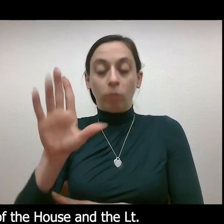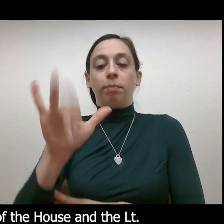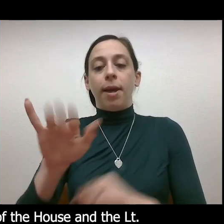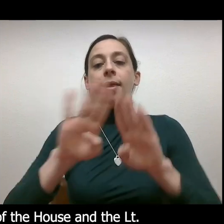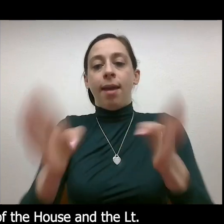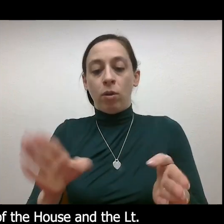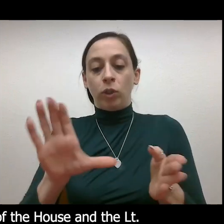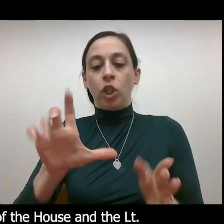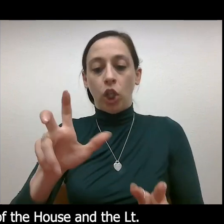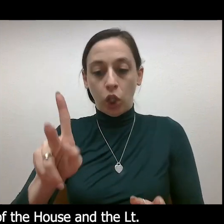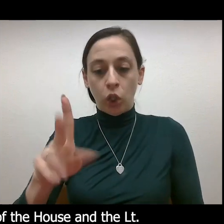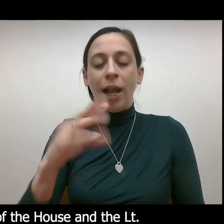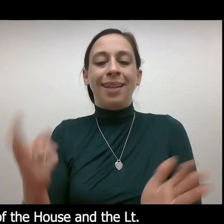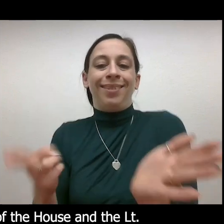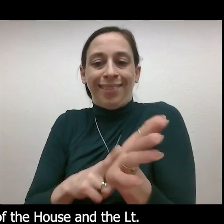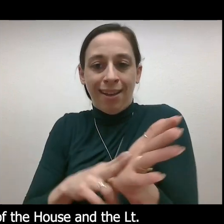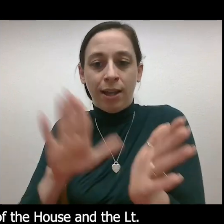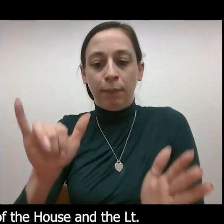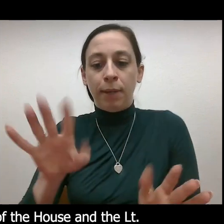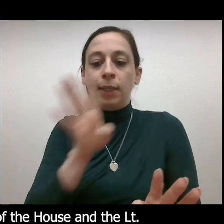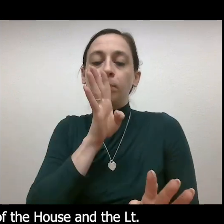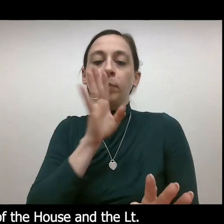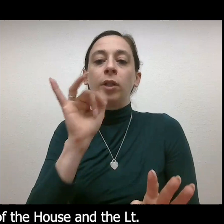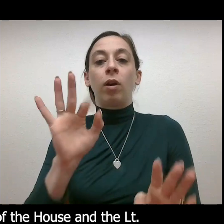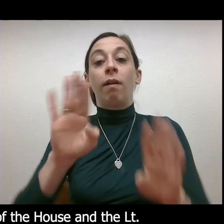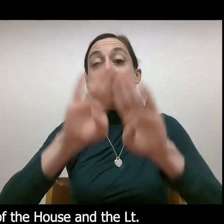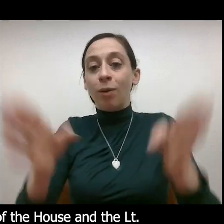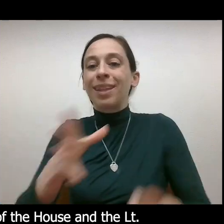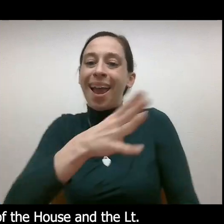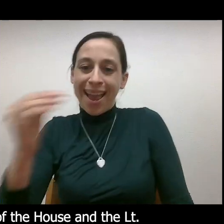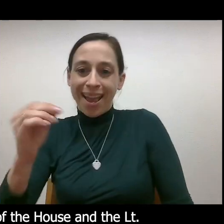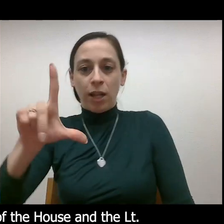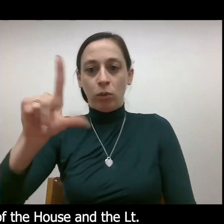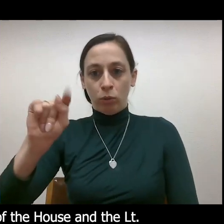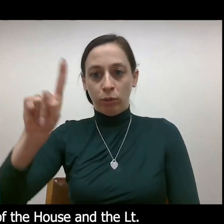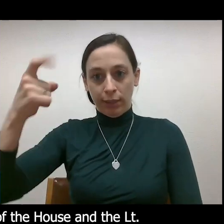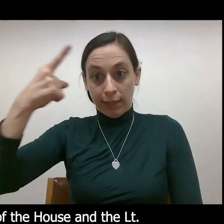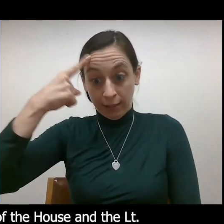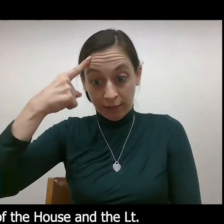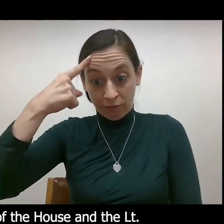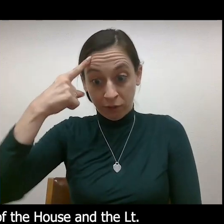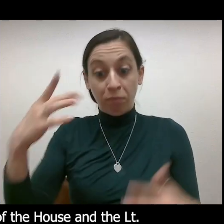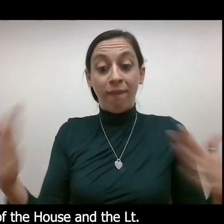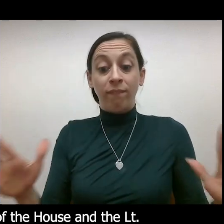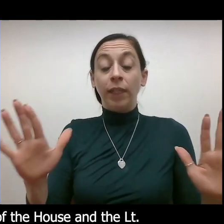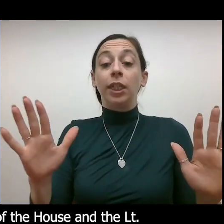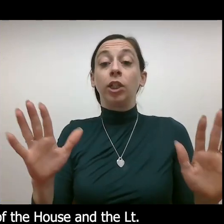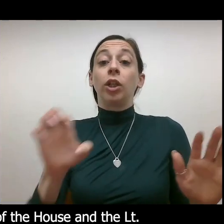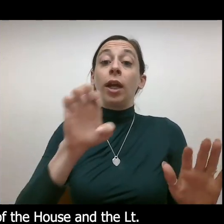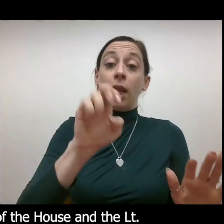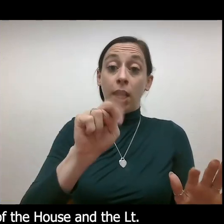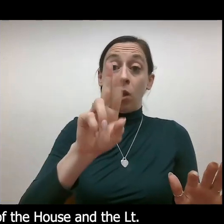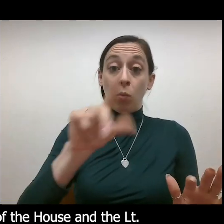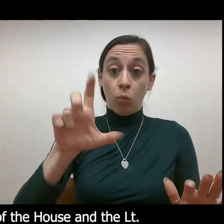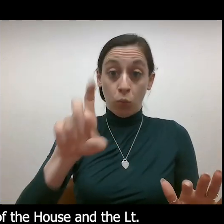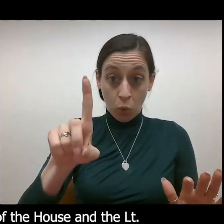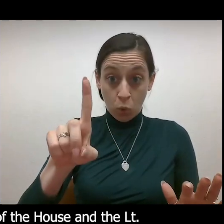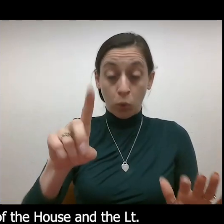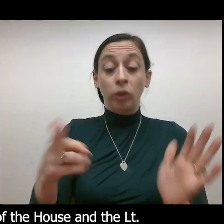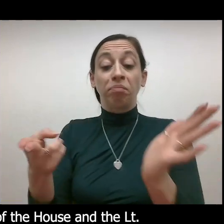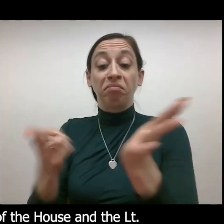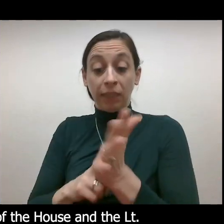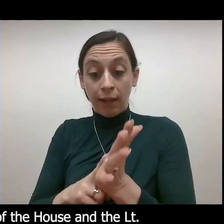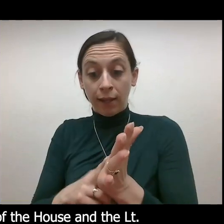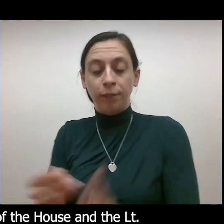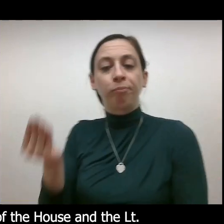After it is enrolled, it will be signed by the Speaker of the House and the Lieutenant Governor.